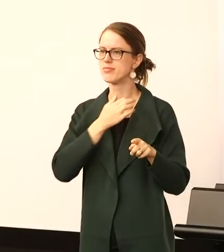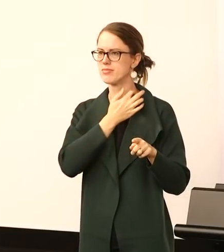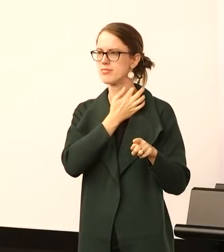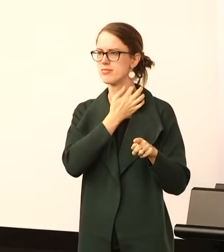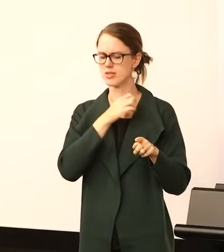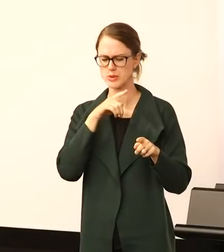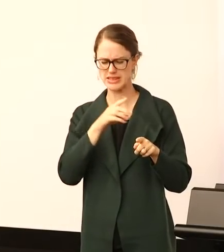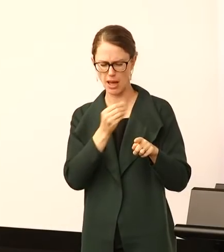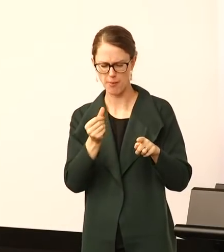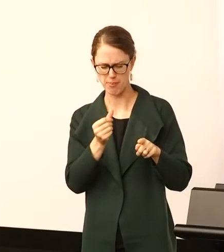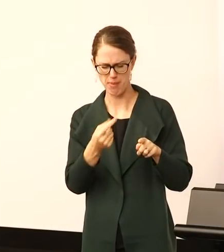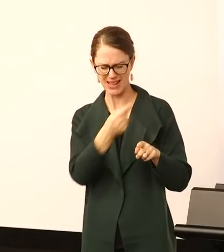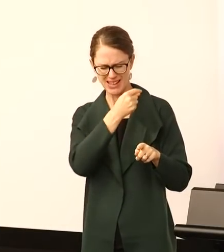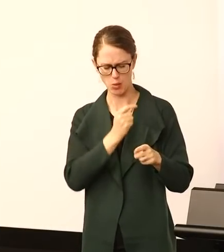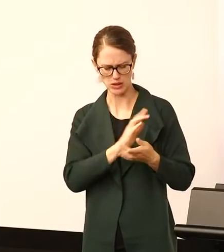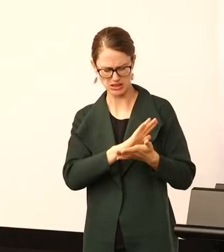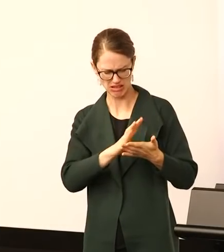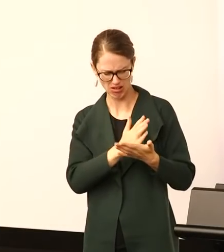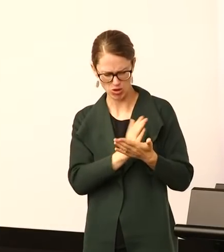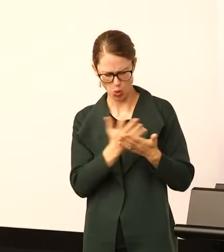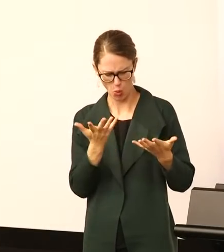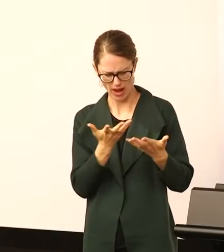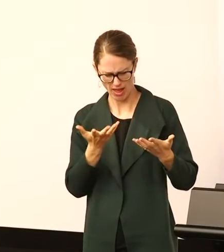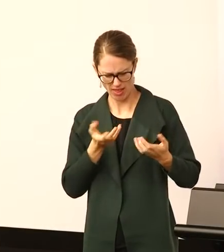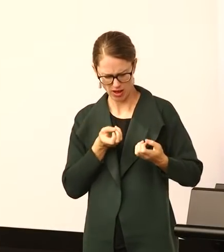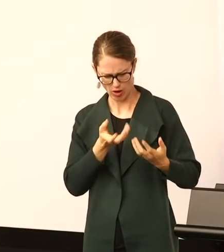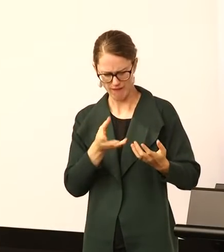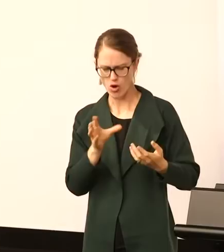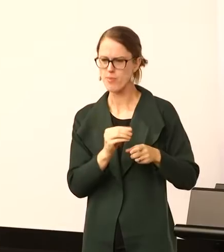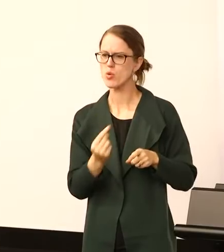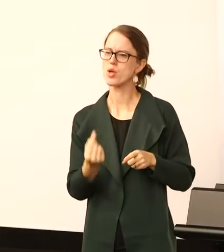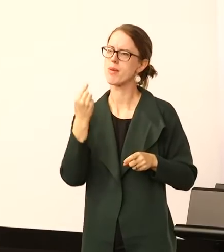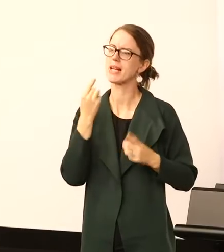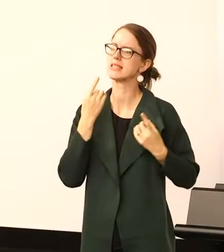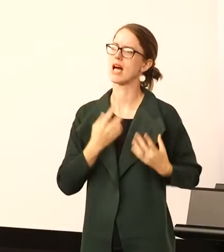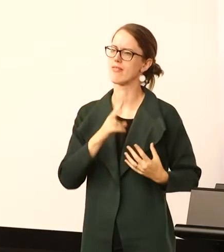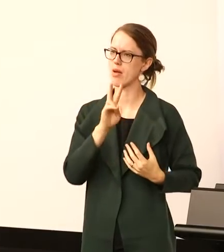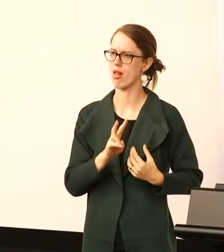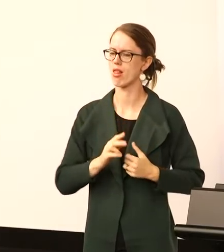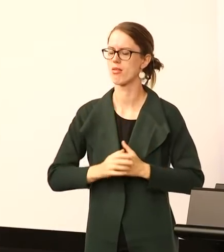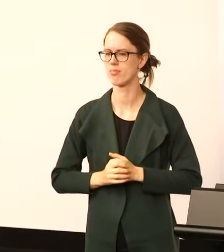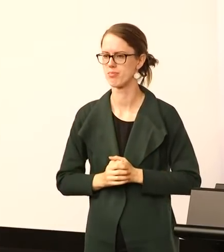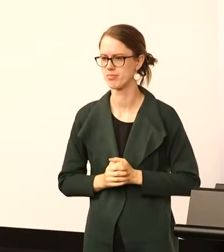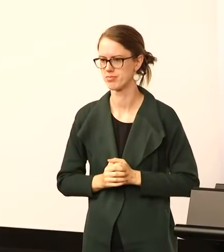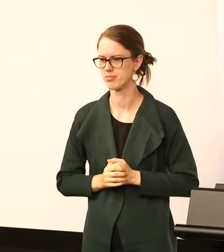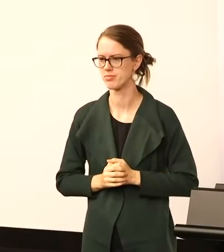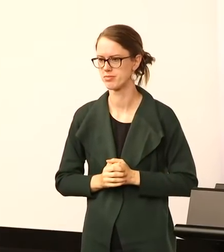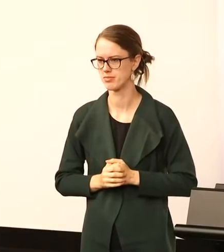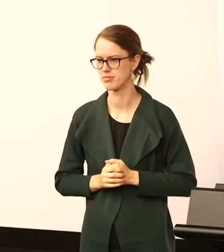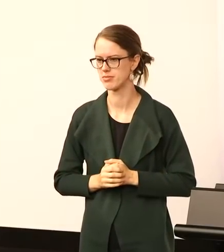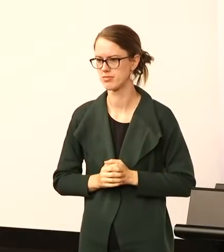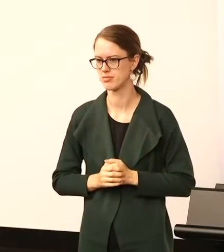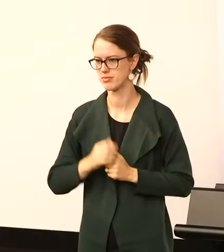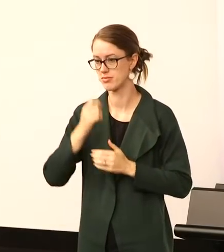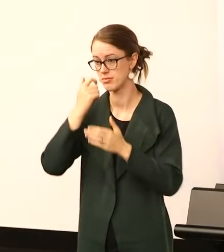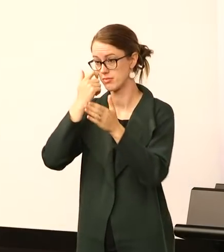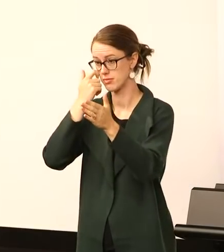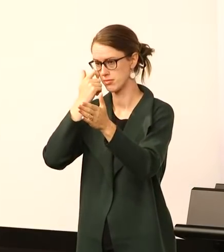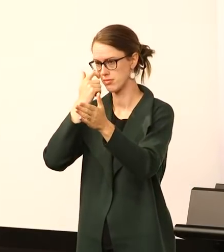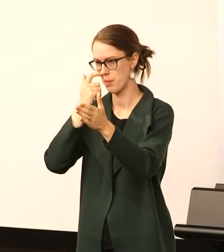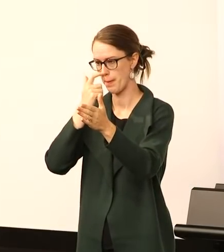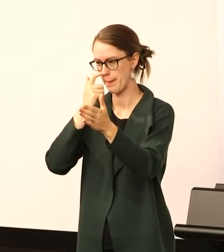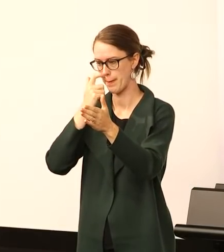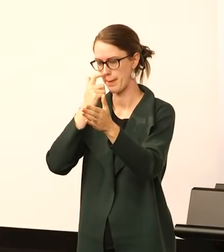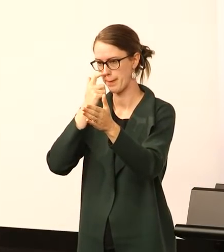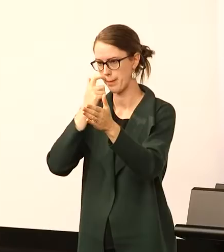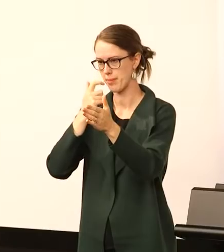not entirely clear exactly where the transmission or where the person may have been infected. Please. I'd like to know what feedback the